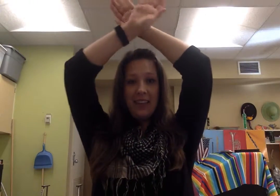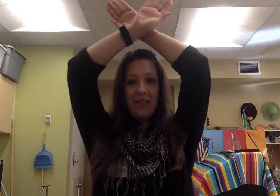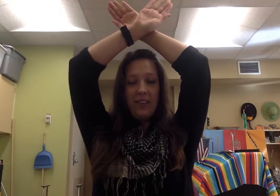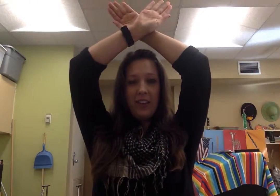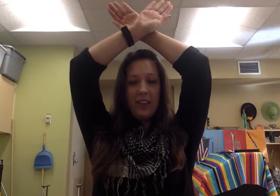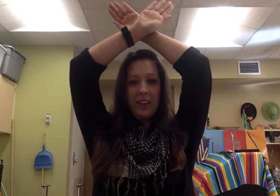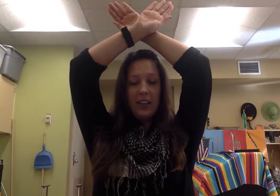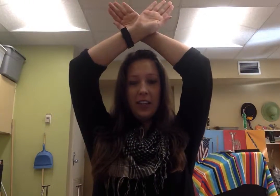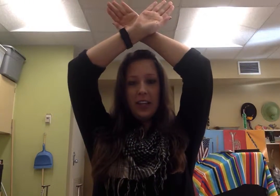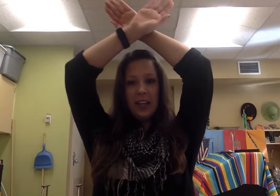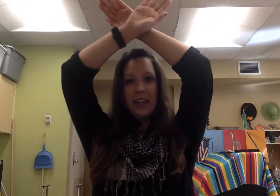heavenly